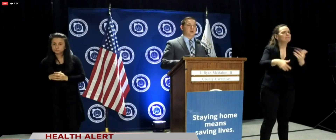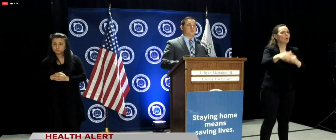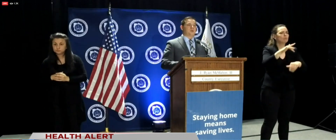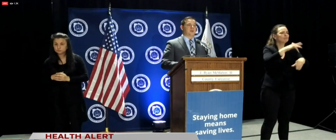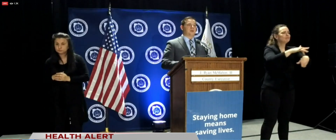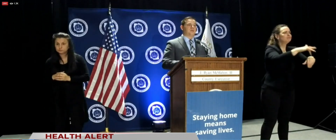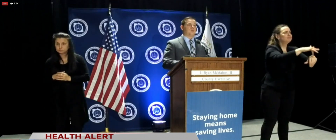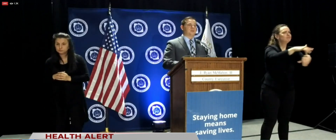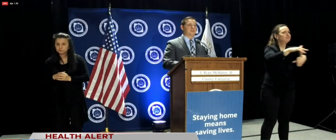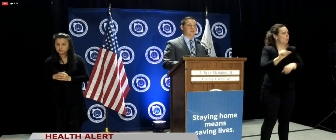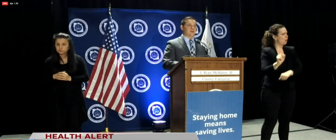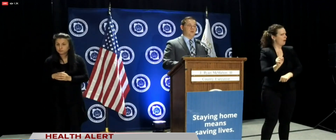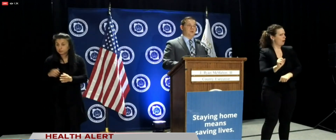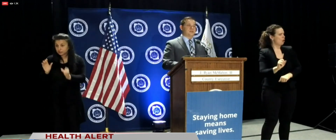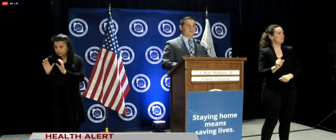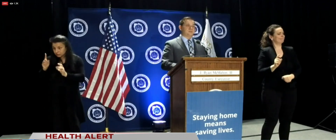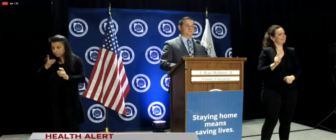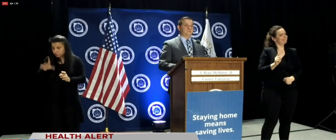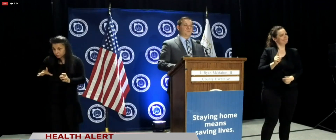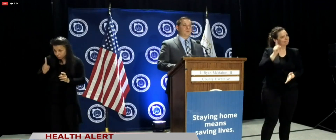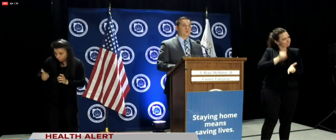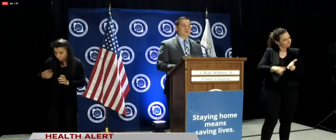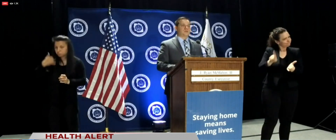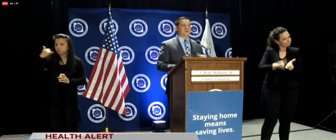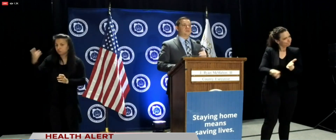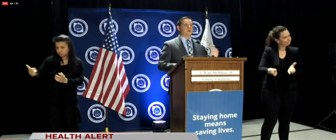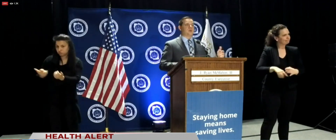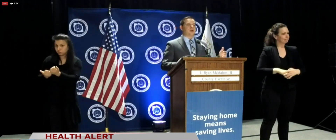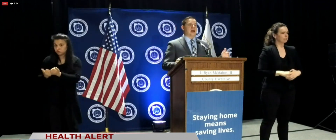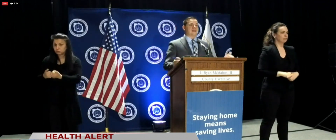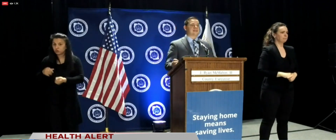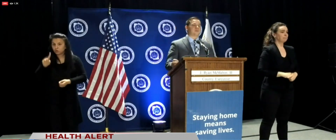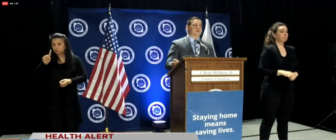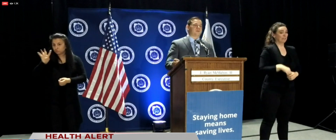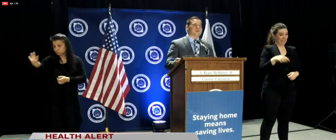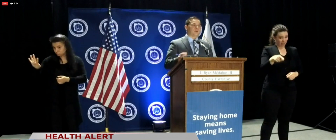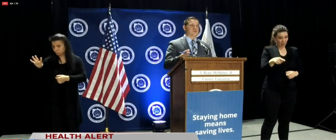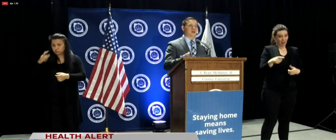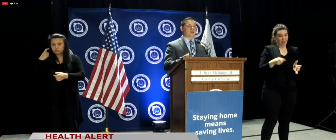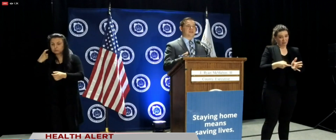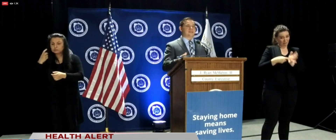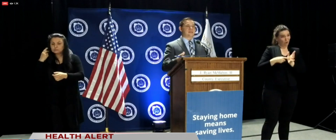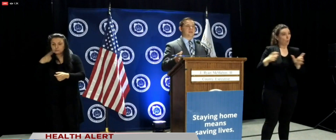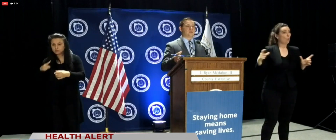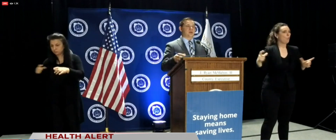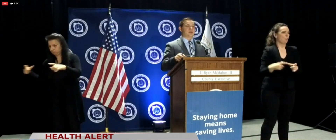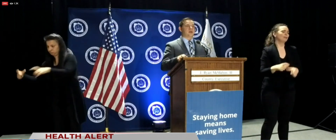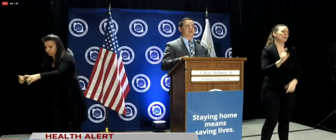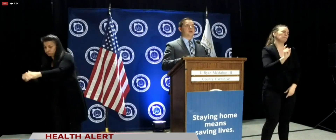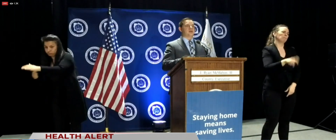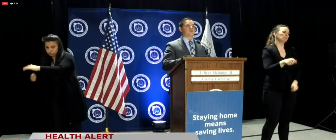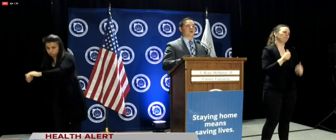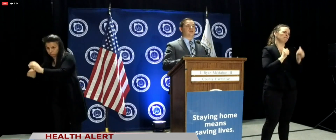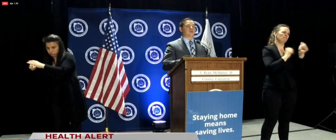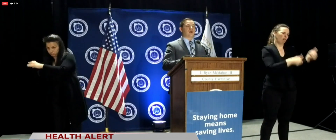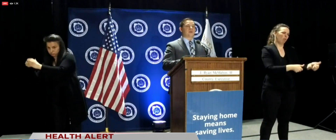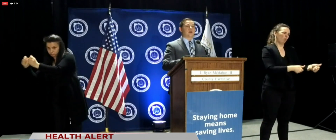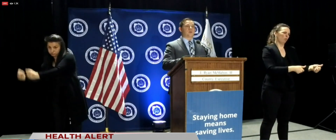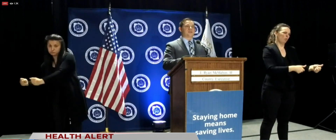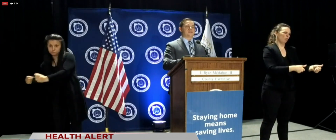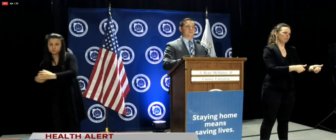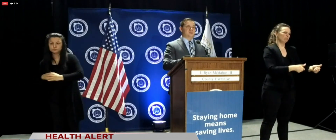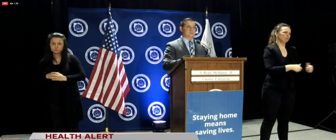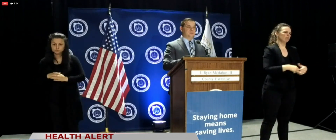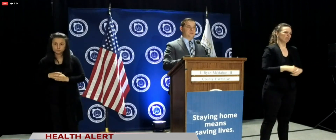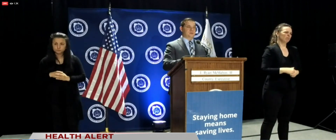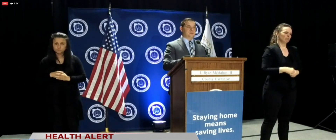individuals, put them in a 14-day quarantine. One of the things that we are asking people that we're starting to see a little bit is when you come down